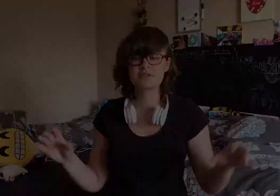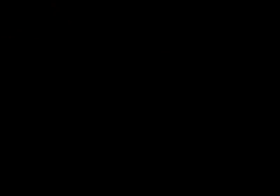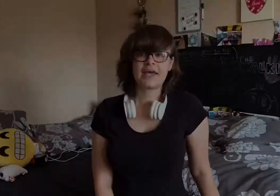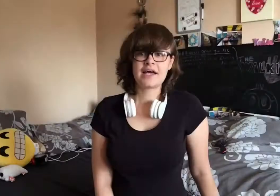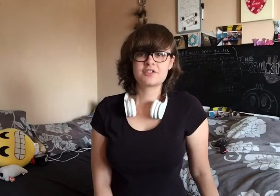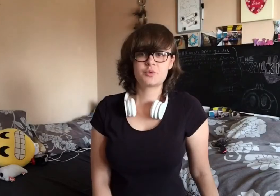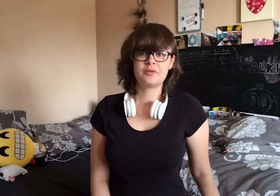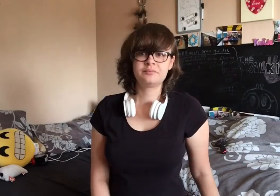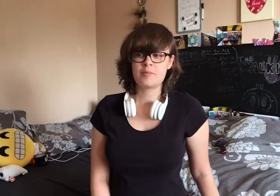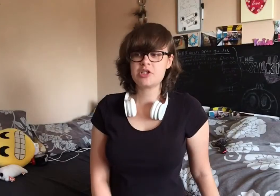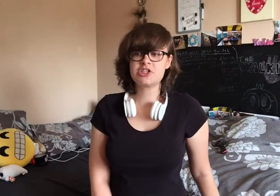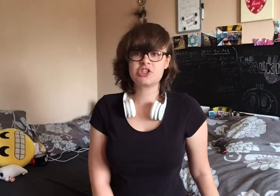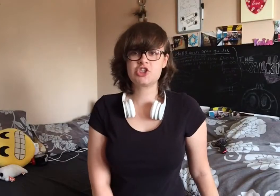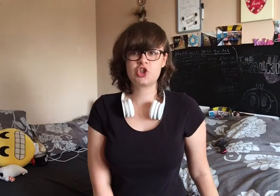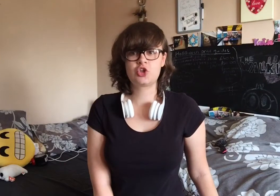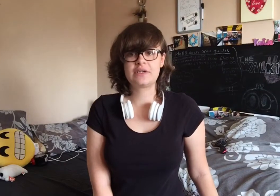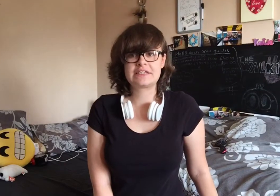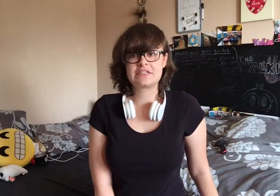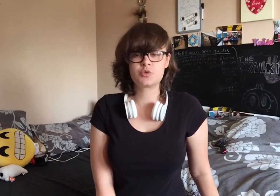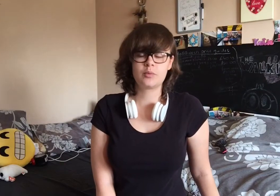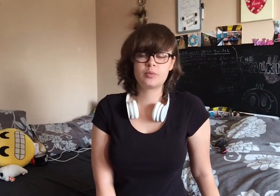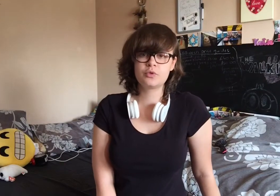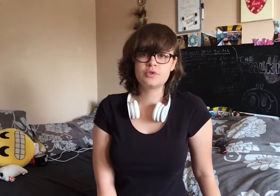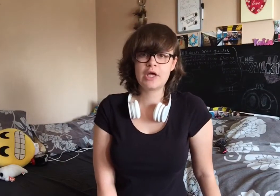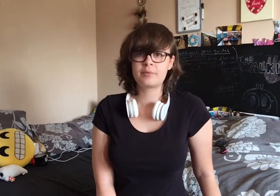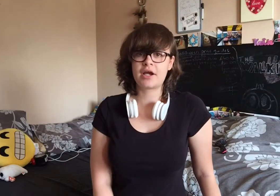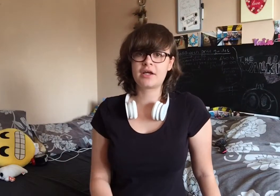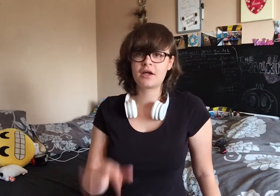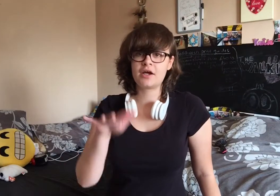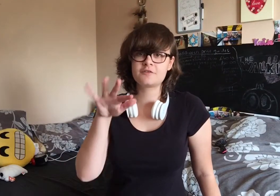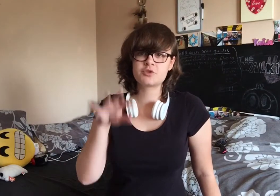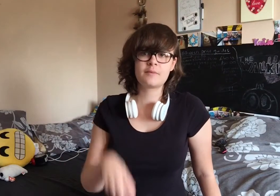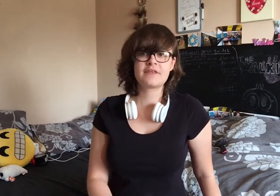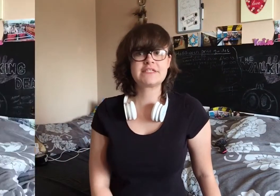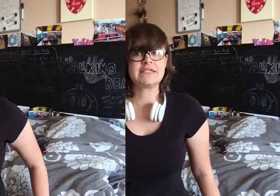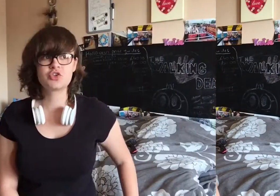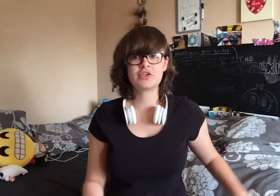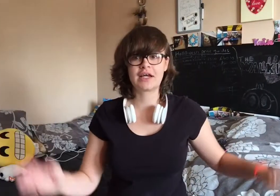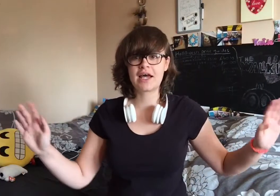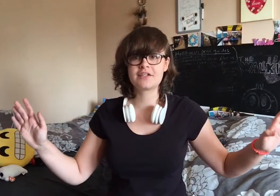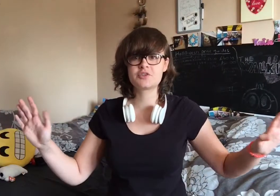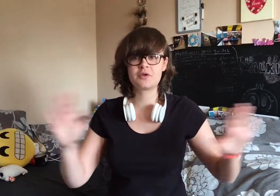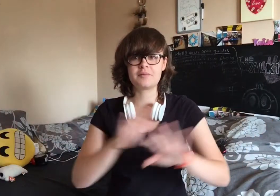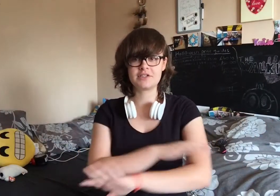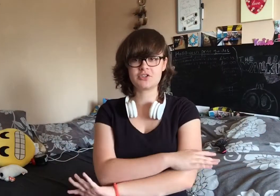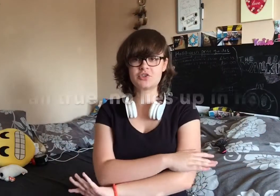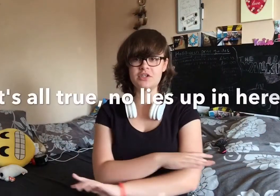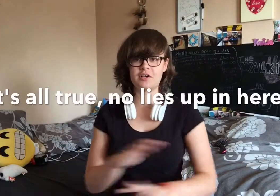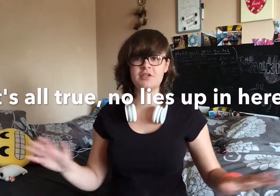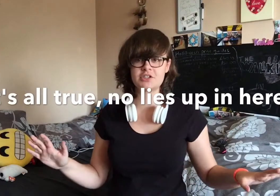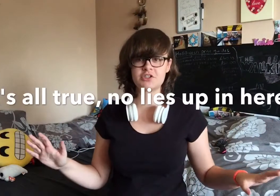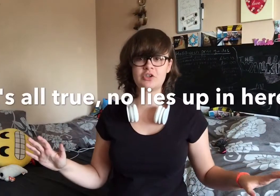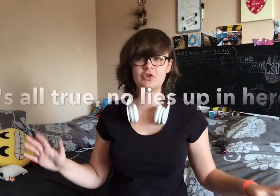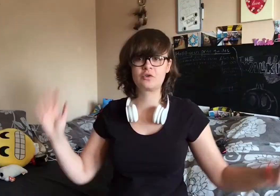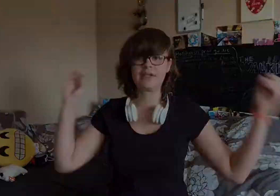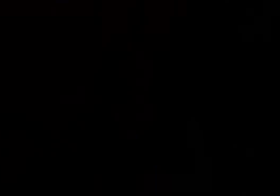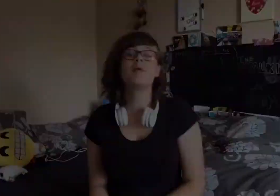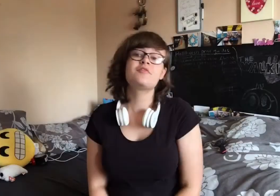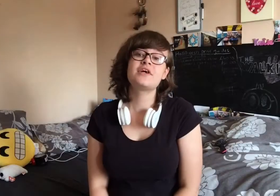I can't swim. I'm allergic to the chloriness in swimming pools, but I can kind of swim in the sea. True that I can't swim, and is it true that I'm allergic to the chlorine? I prefer